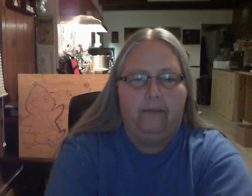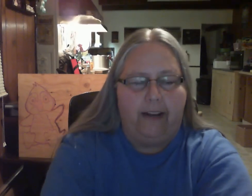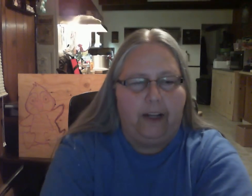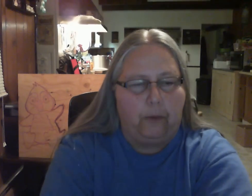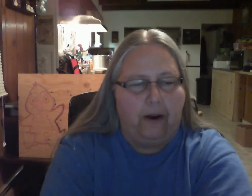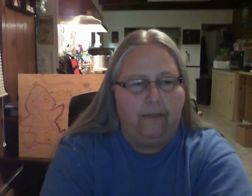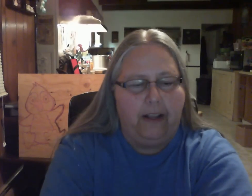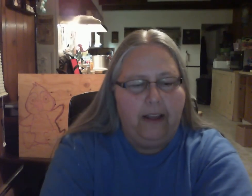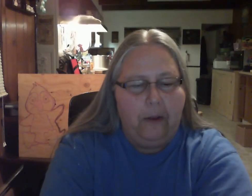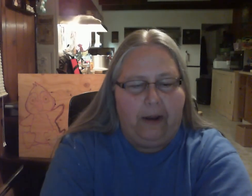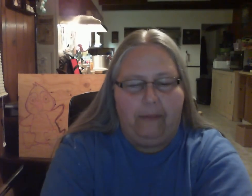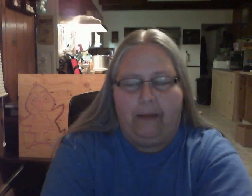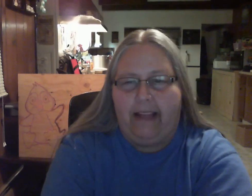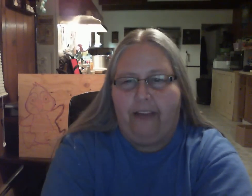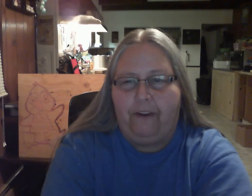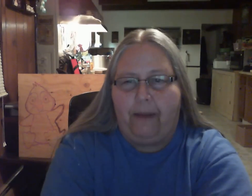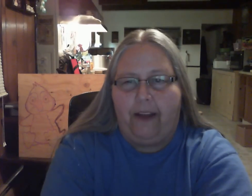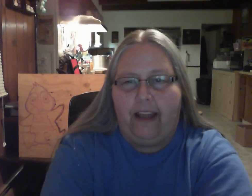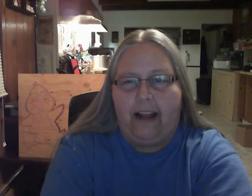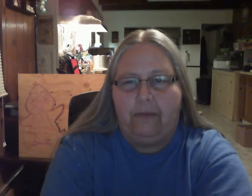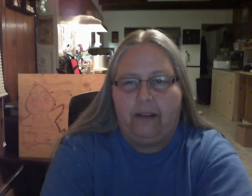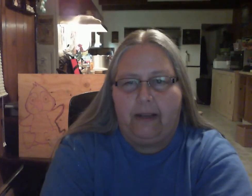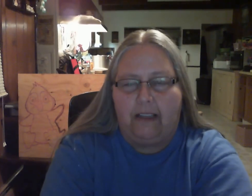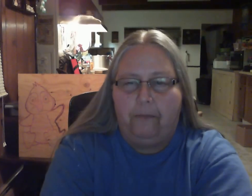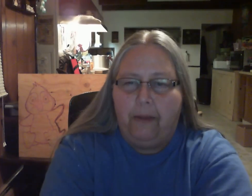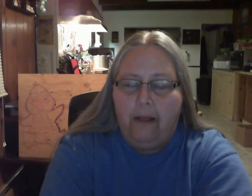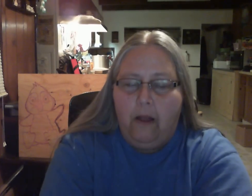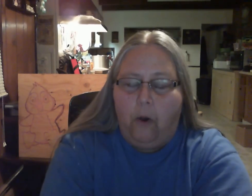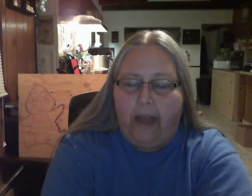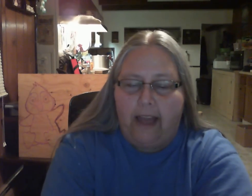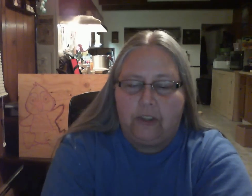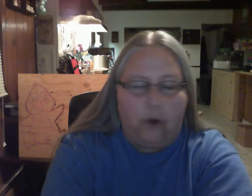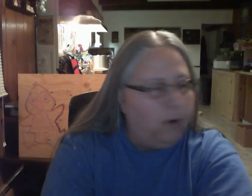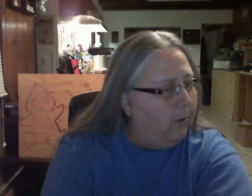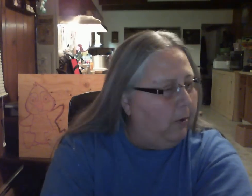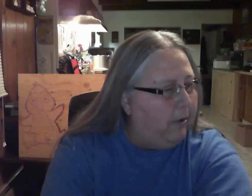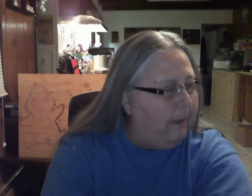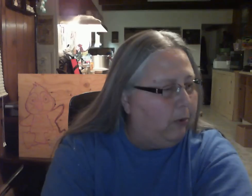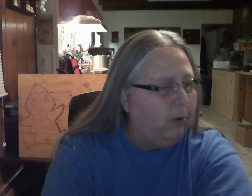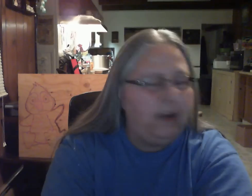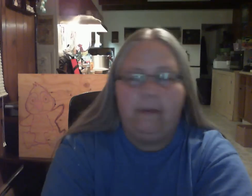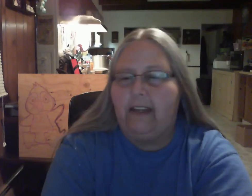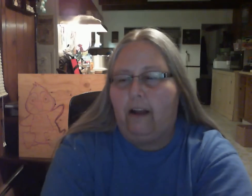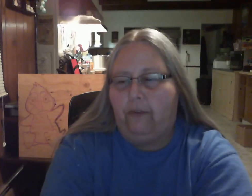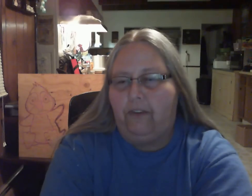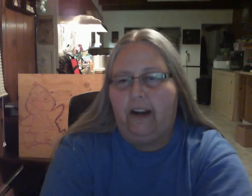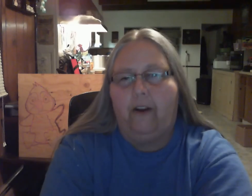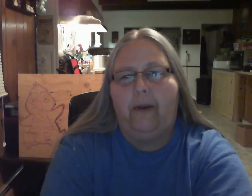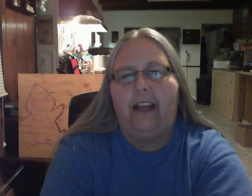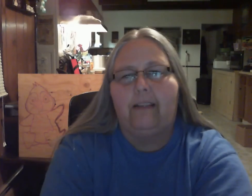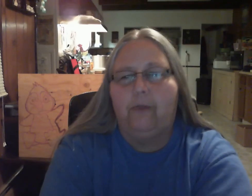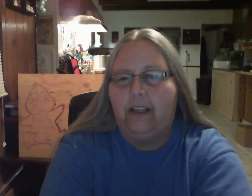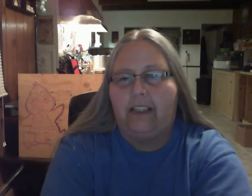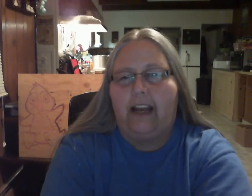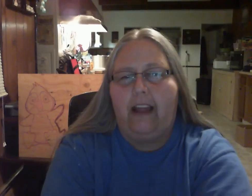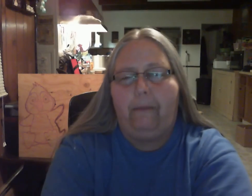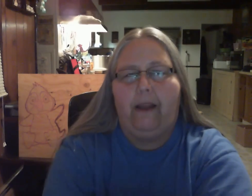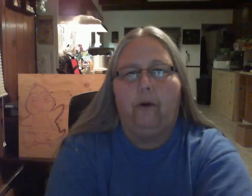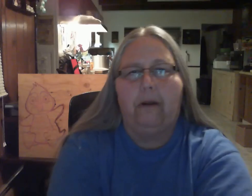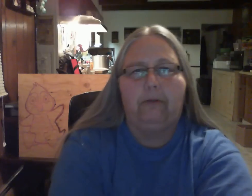financial part of it but i'm laughing about it and i'm thinking myself okay so you came through you gave me the dollar 50 an hour raise i'm really excited happy i know where i'm